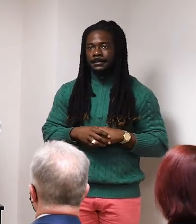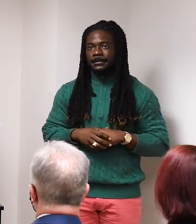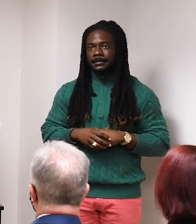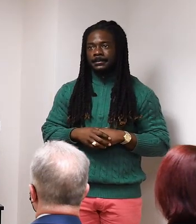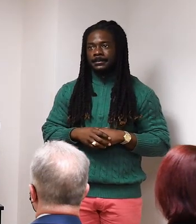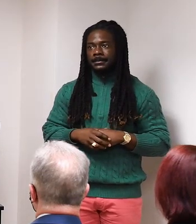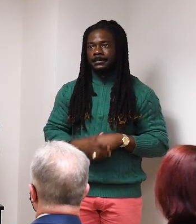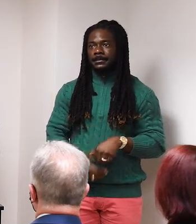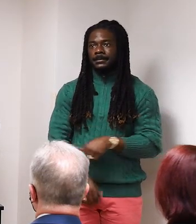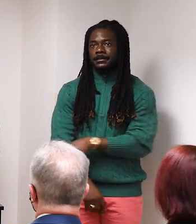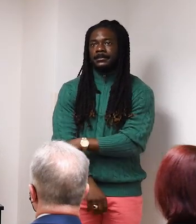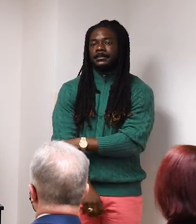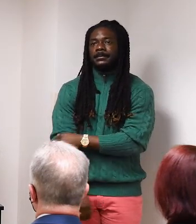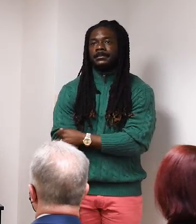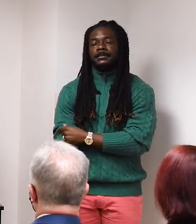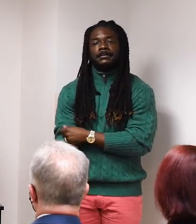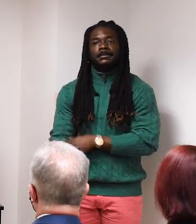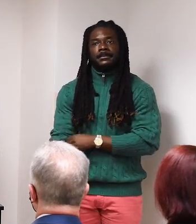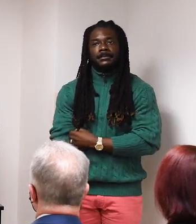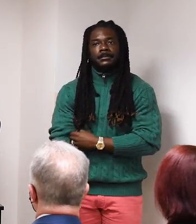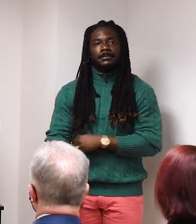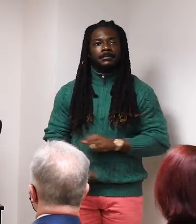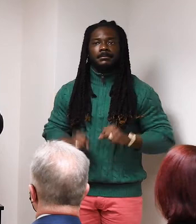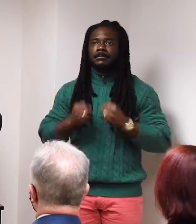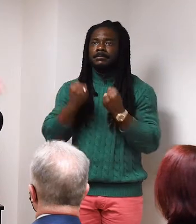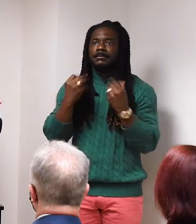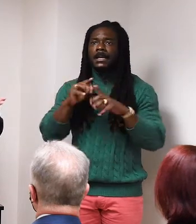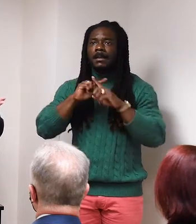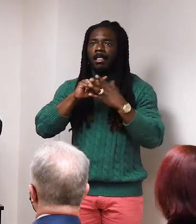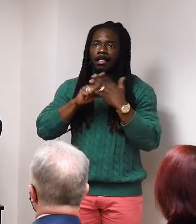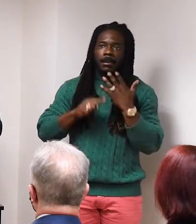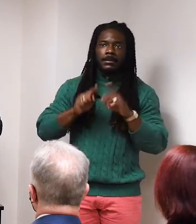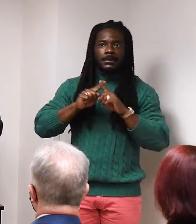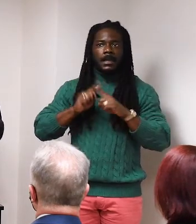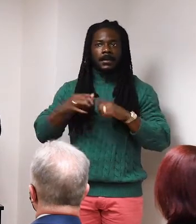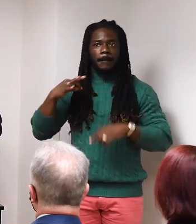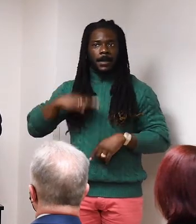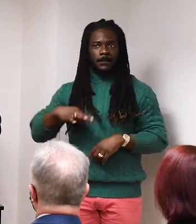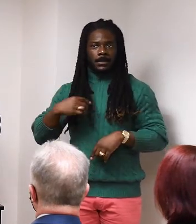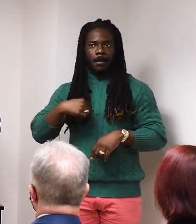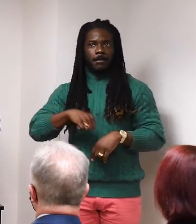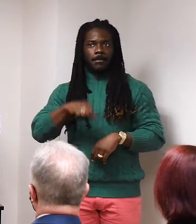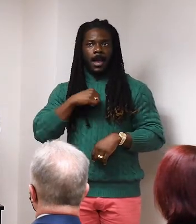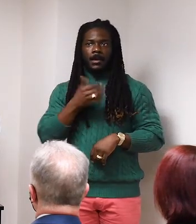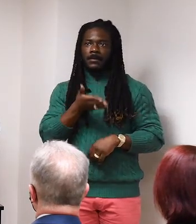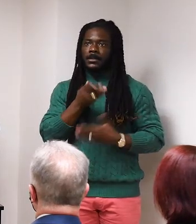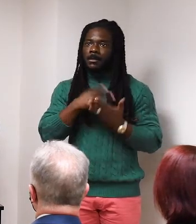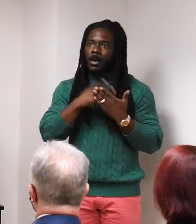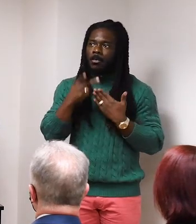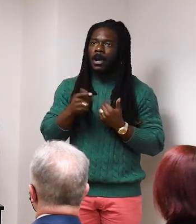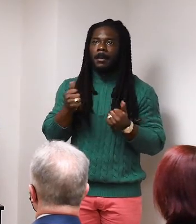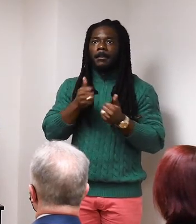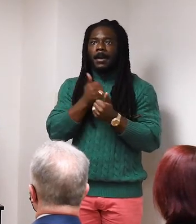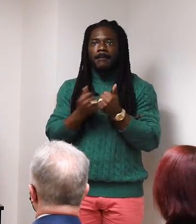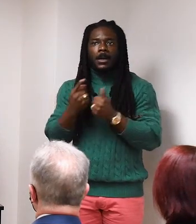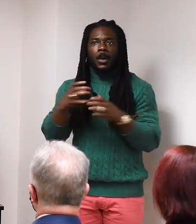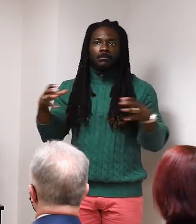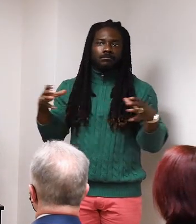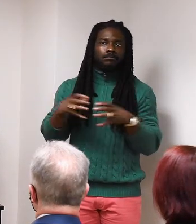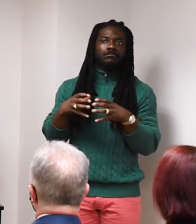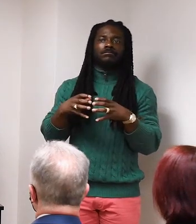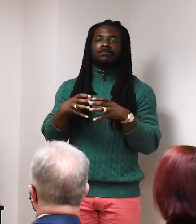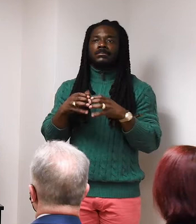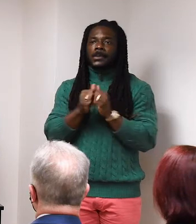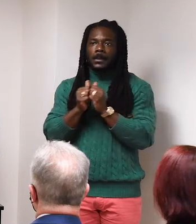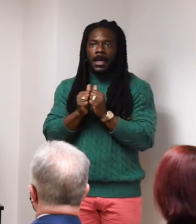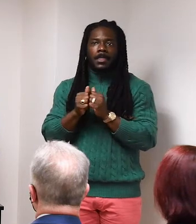So multiple benefits. I'm very proud of this program and everybody coming together. It gives us the ability